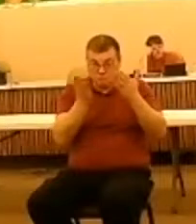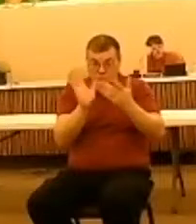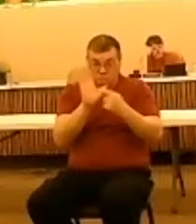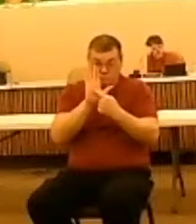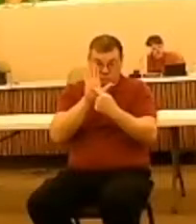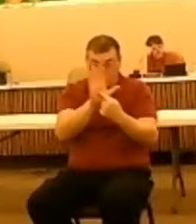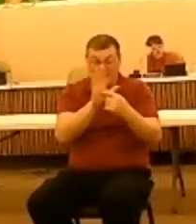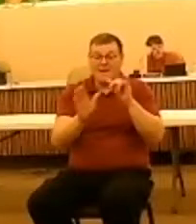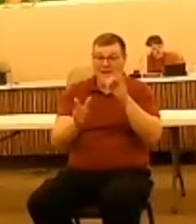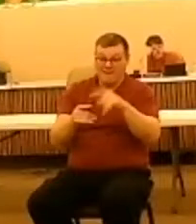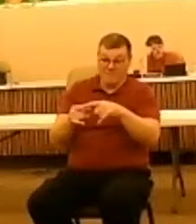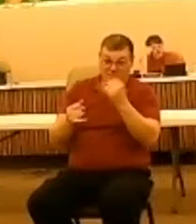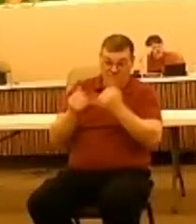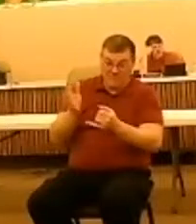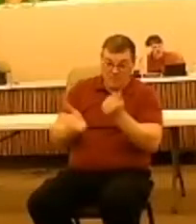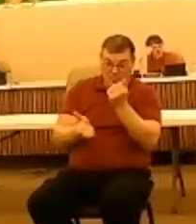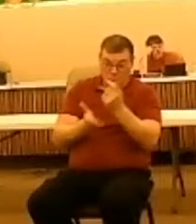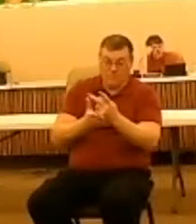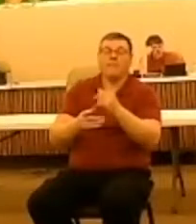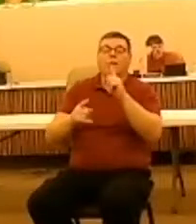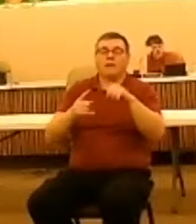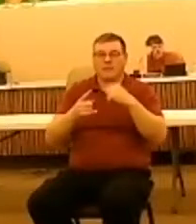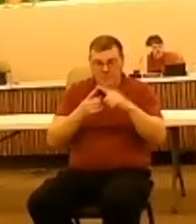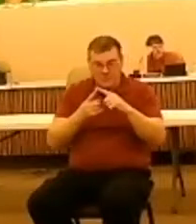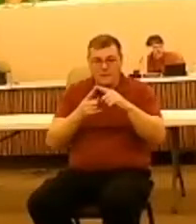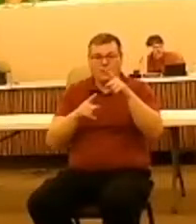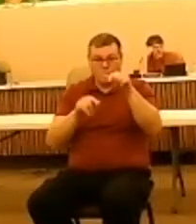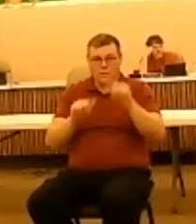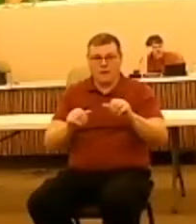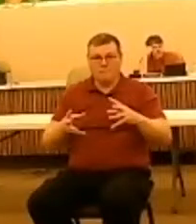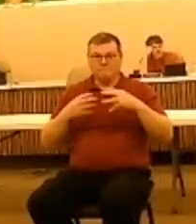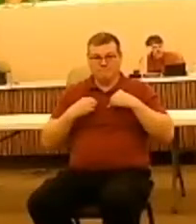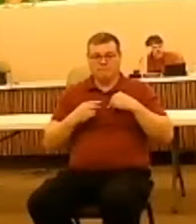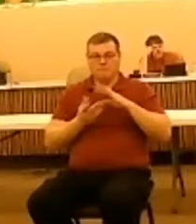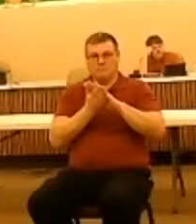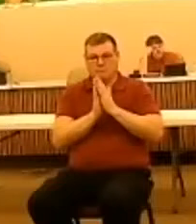that's finally approved, then and only then can you actually adopt the law.